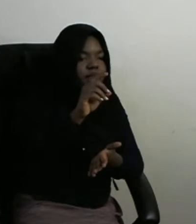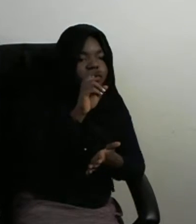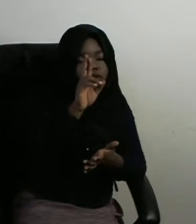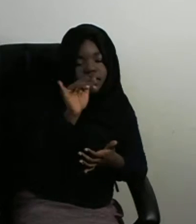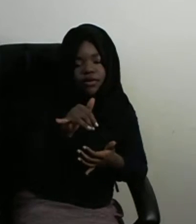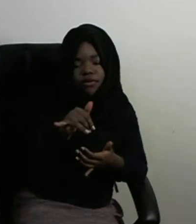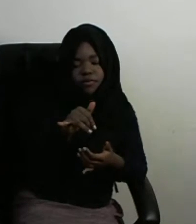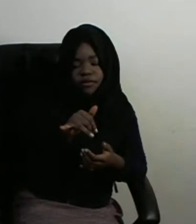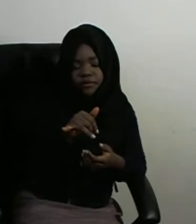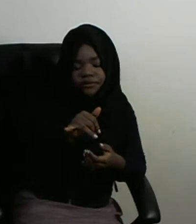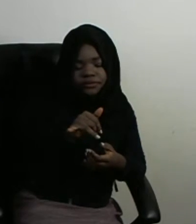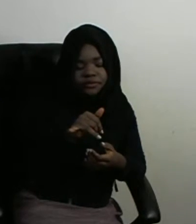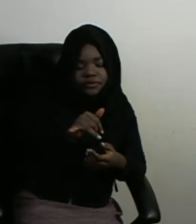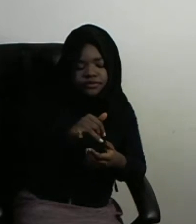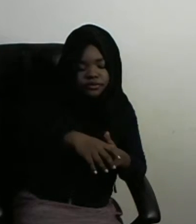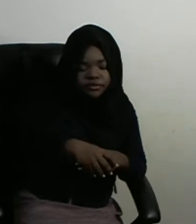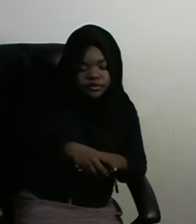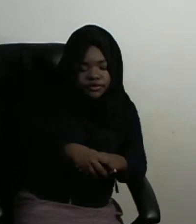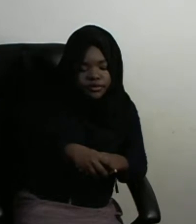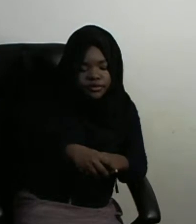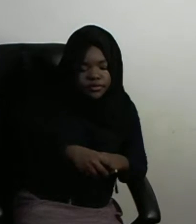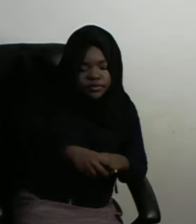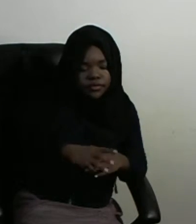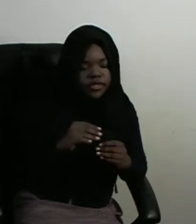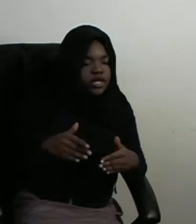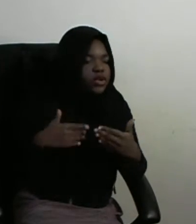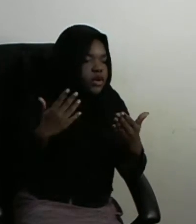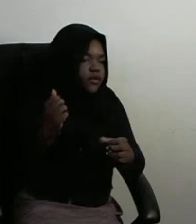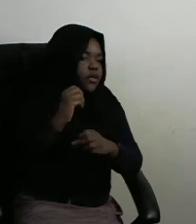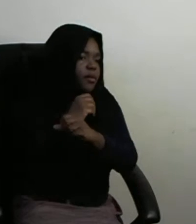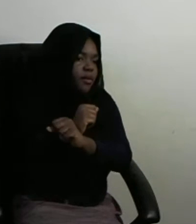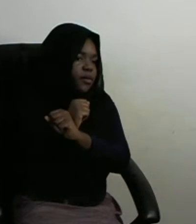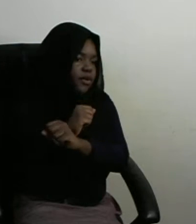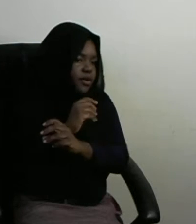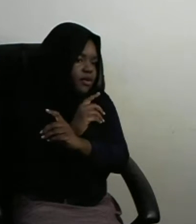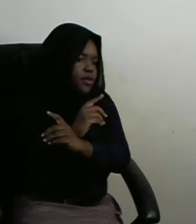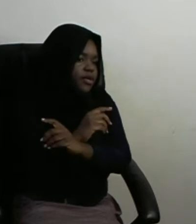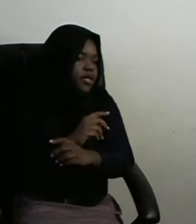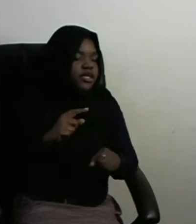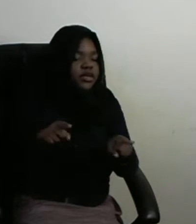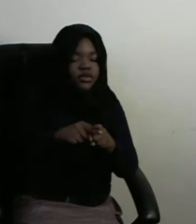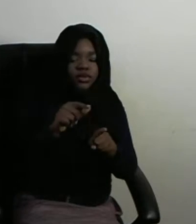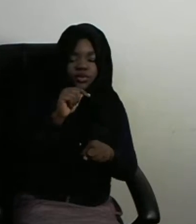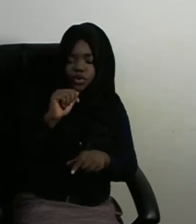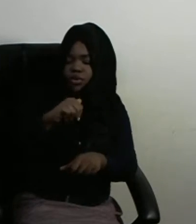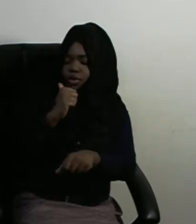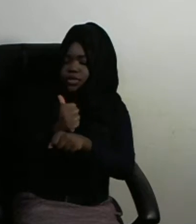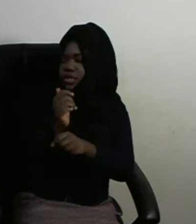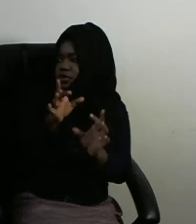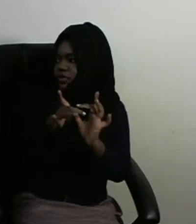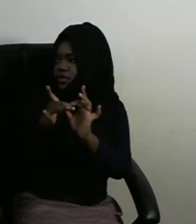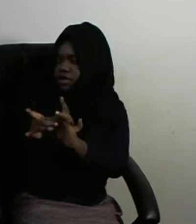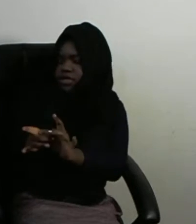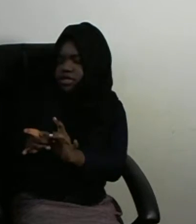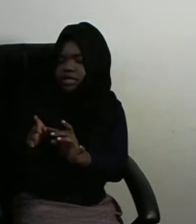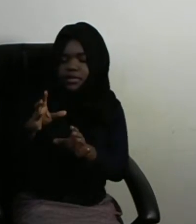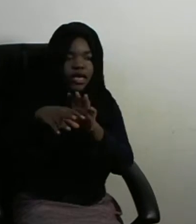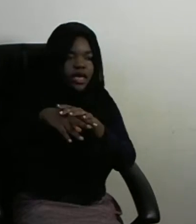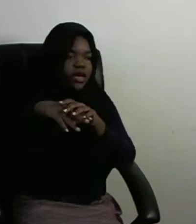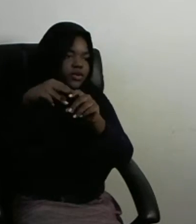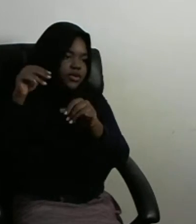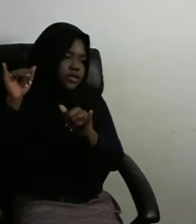dower and offer them protection, and don't set up a relationship